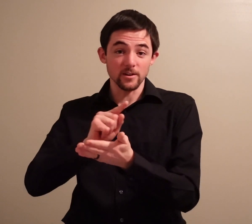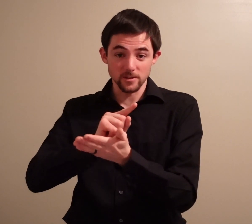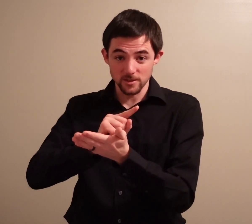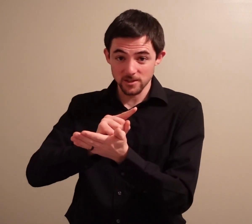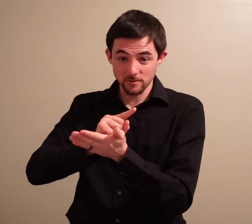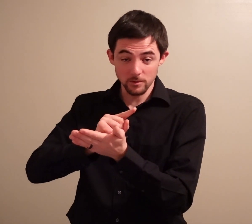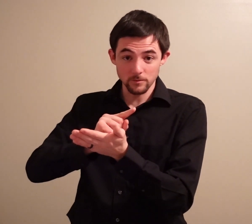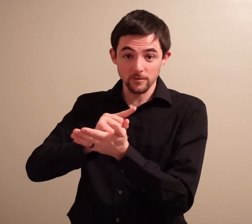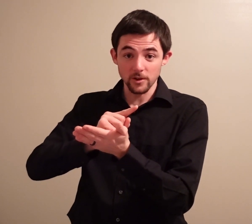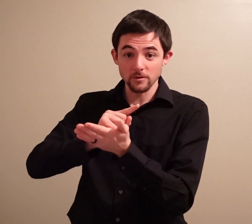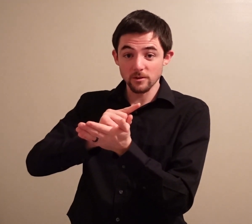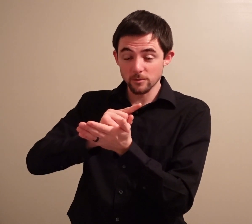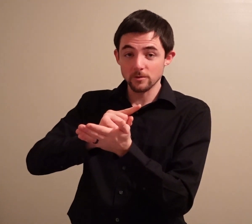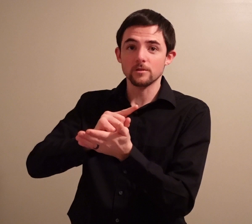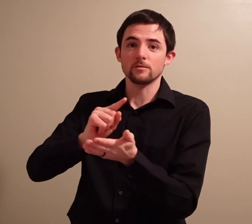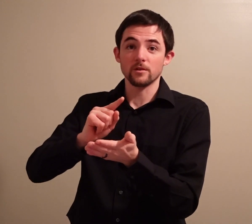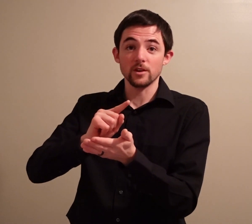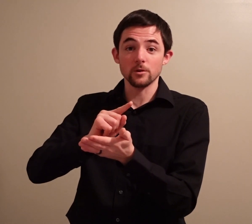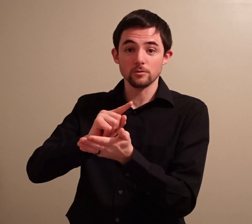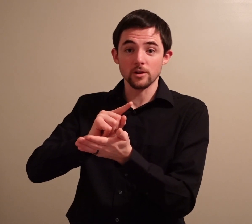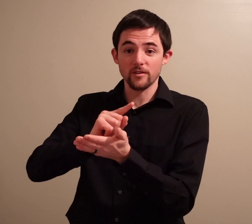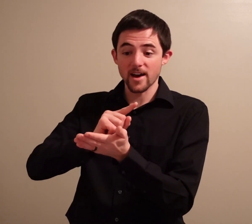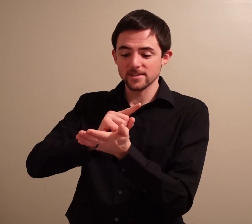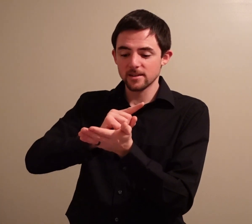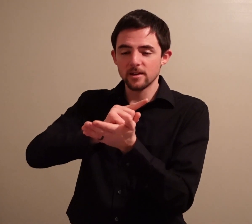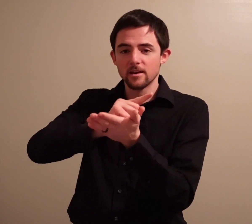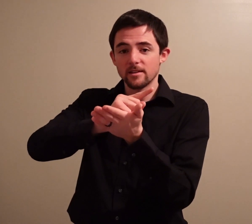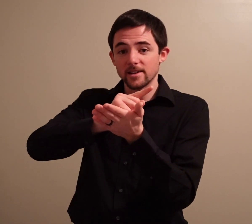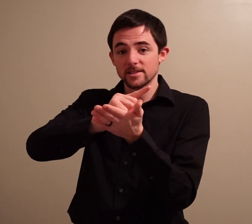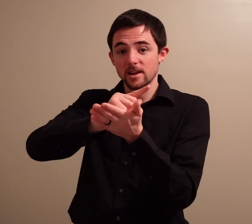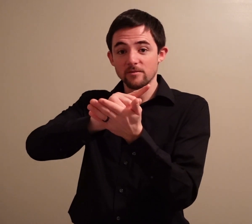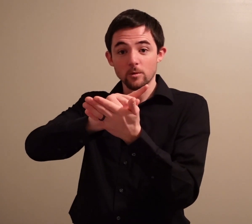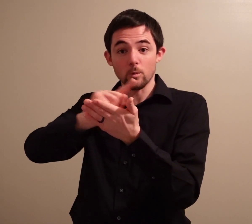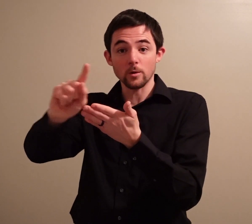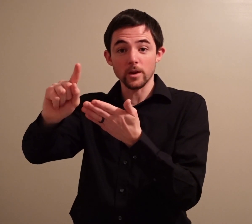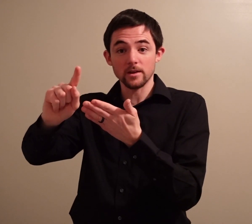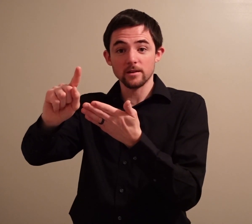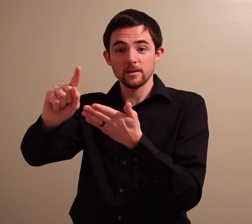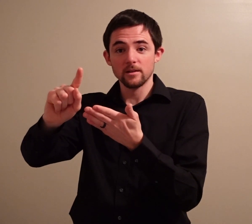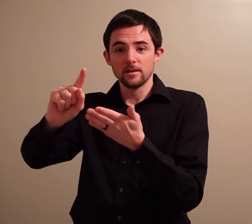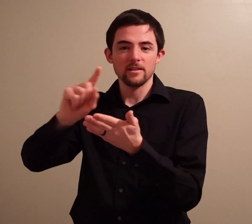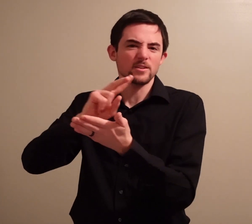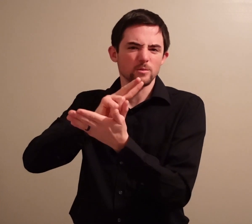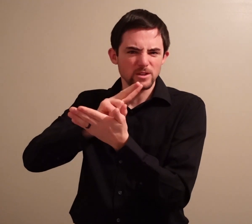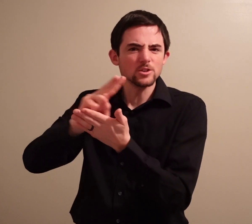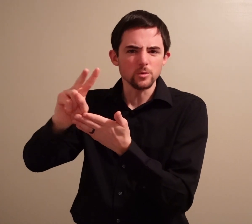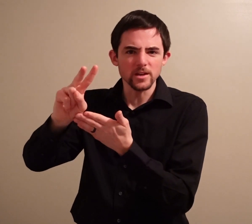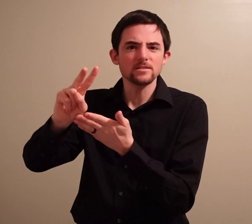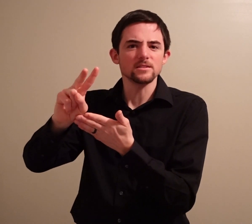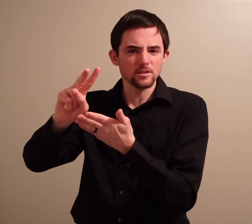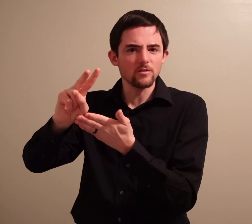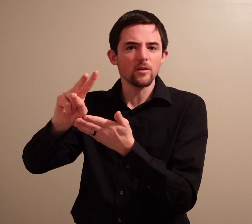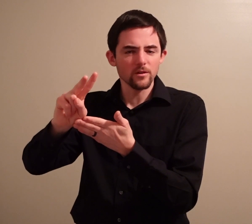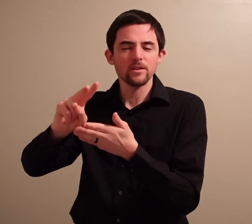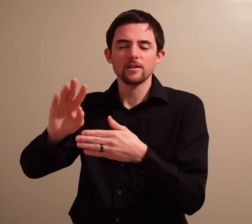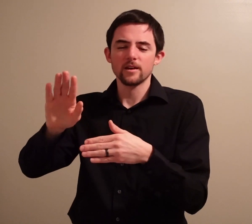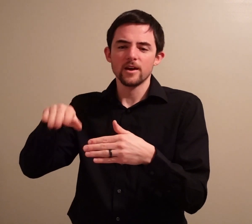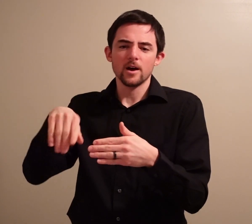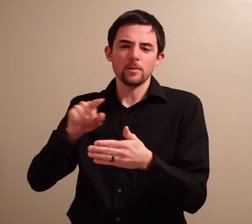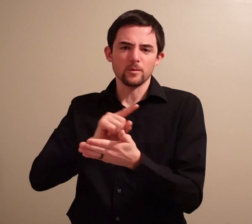so just to review real fast, that's the sign for 1 week. This would be 2 weeks and so forth, but we're